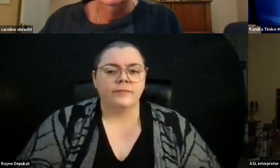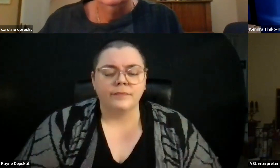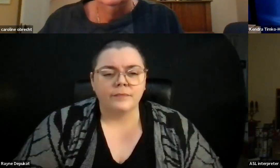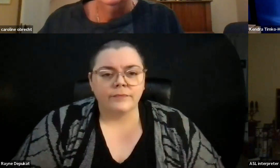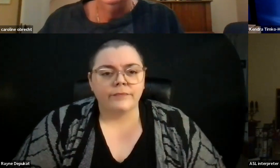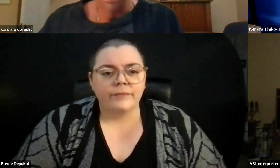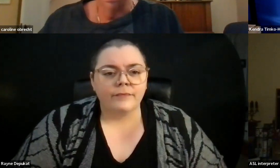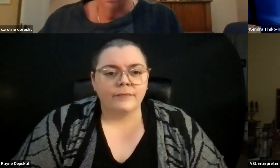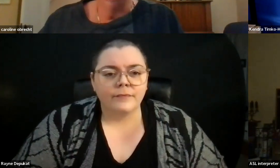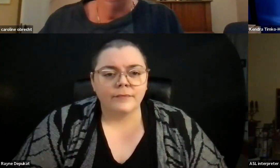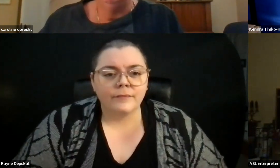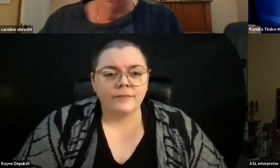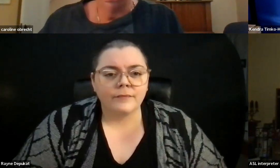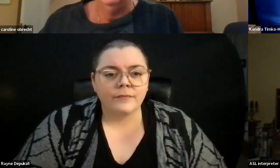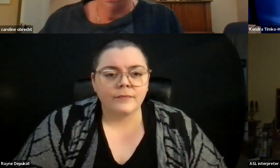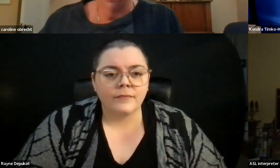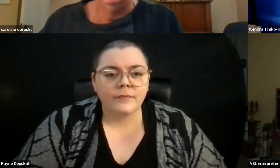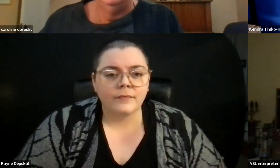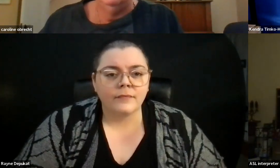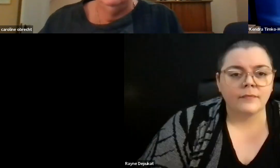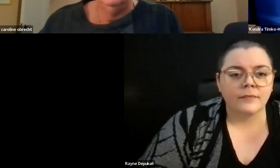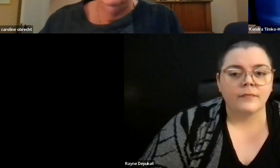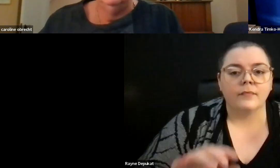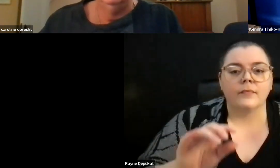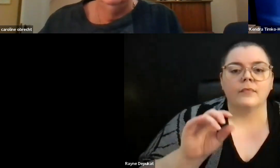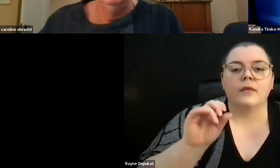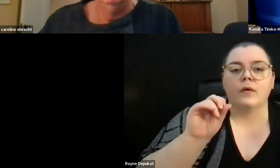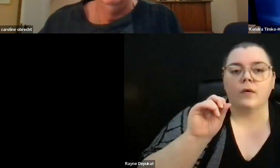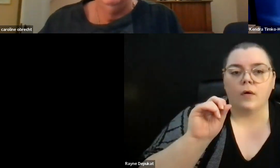report? We're talking about the public comment now,